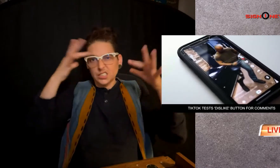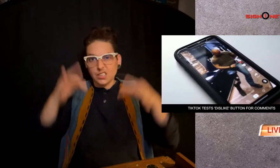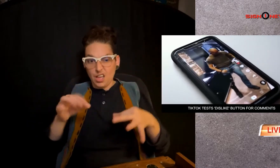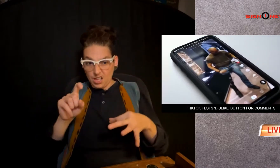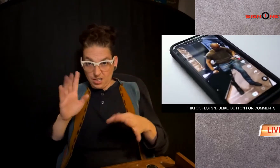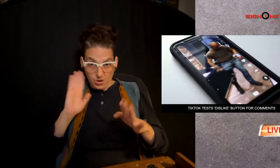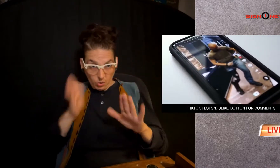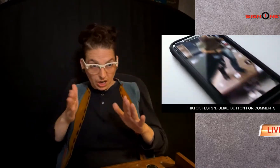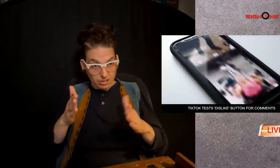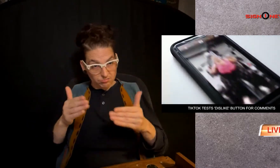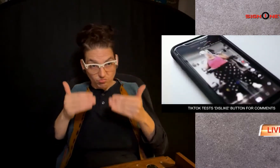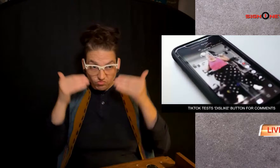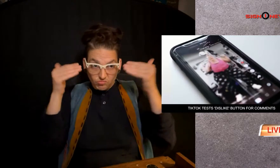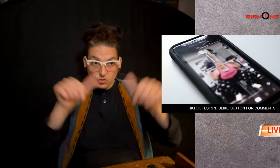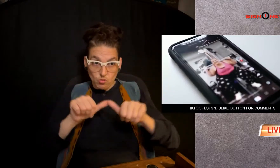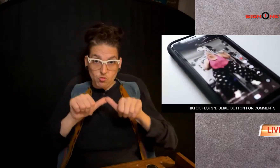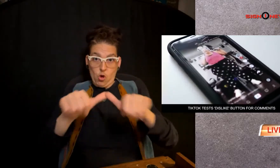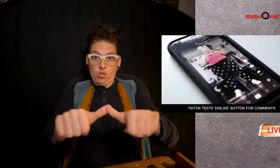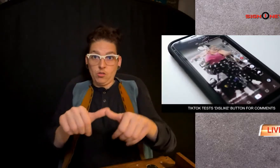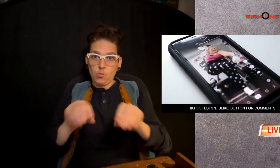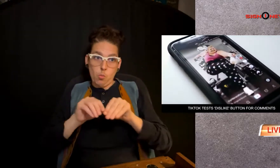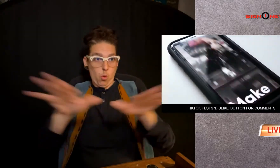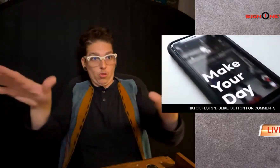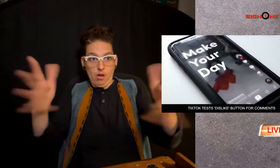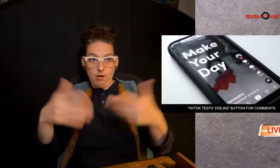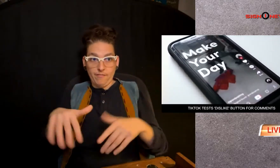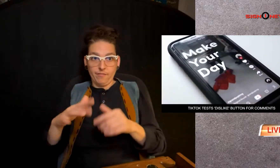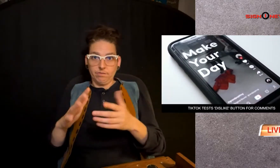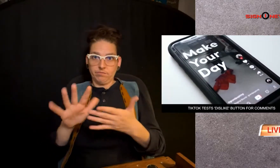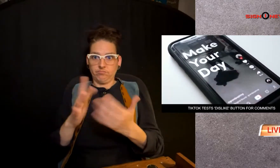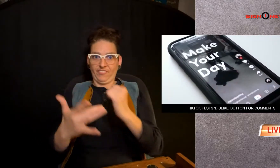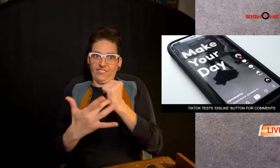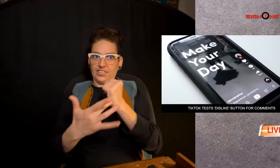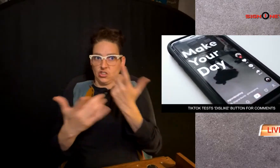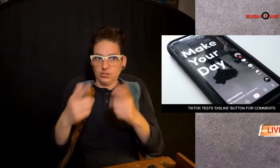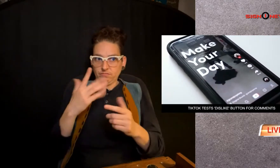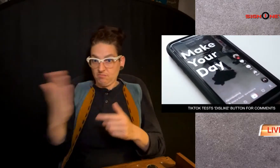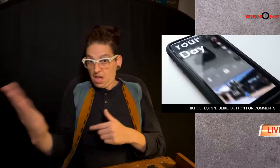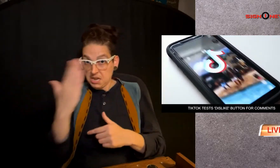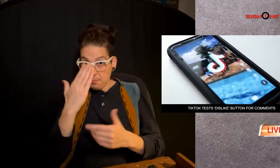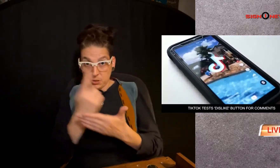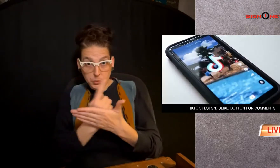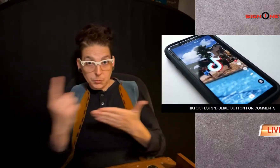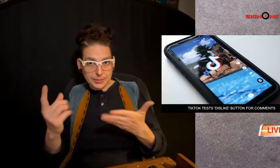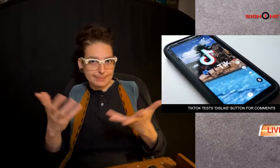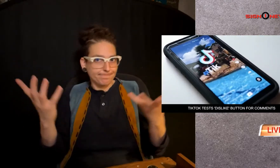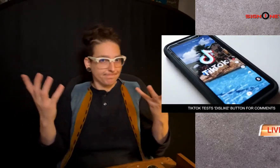the company says it will decide on whether to roll out the feature in the coming weeks.